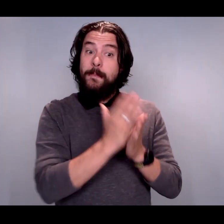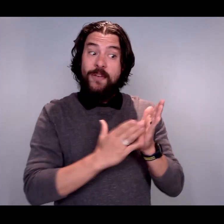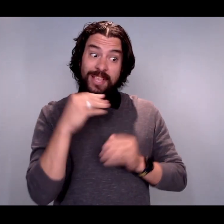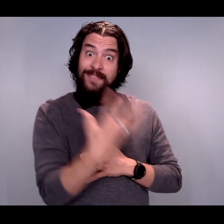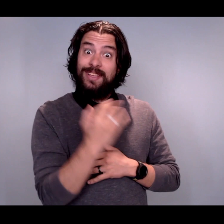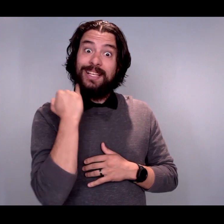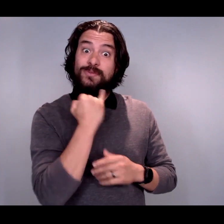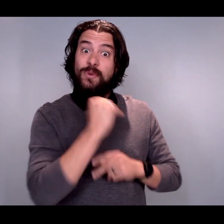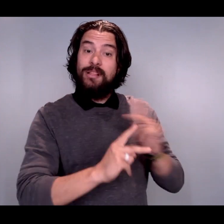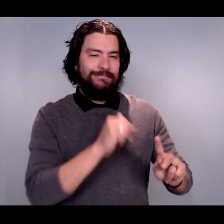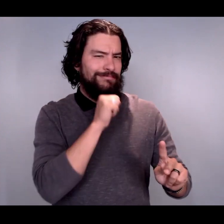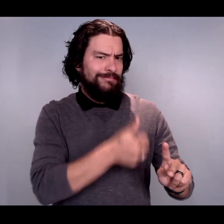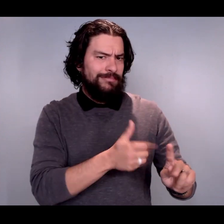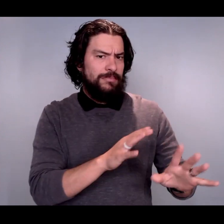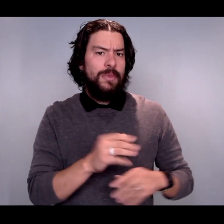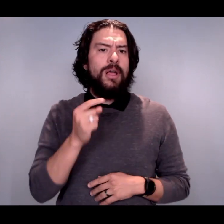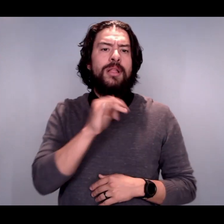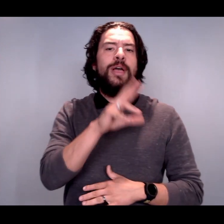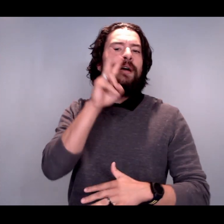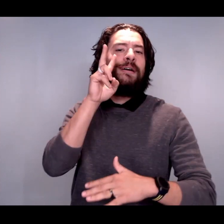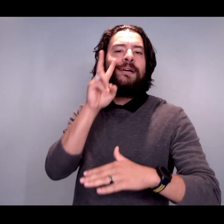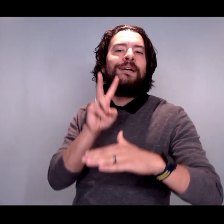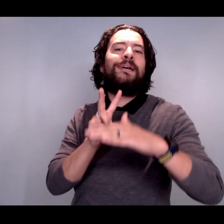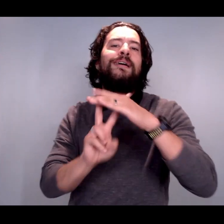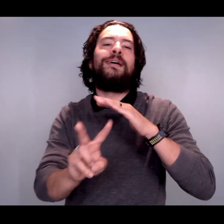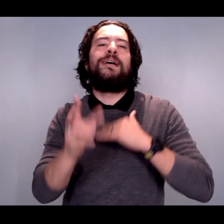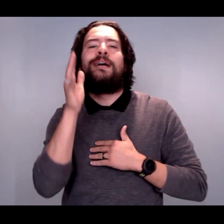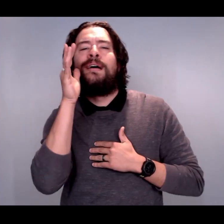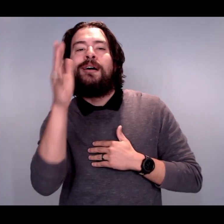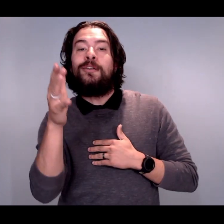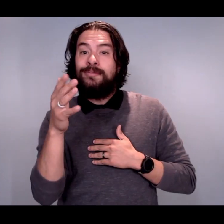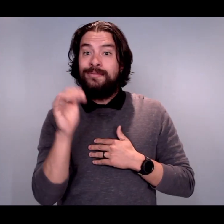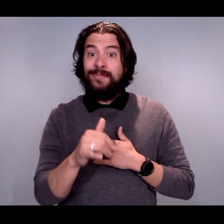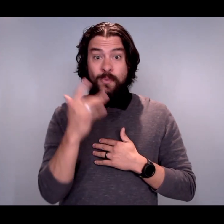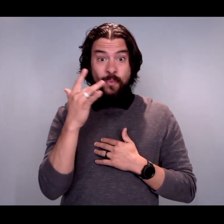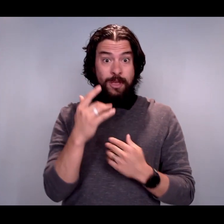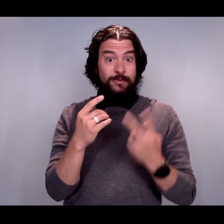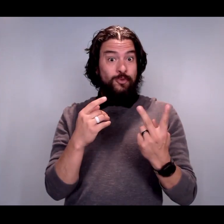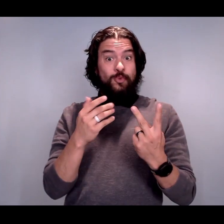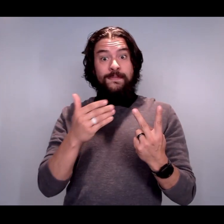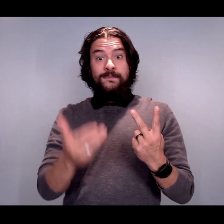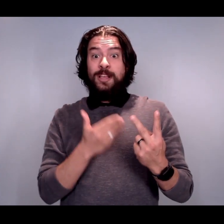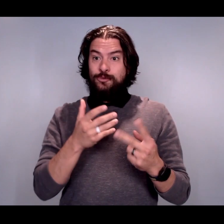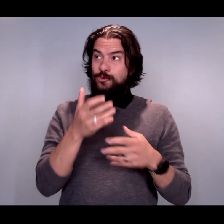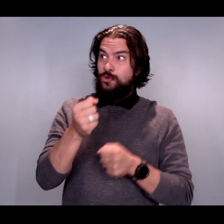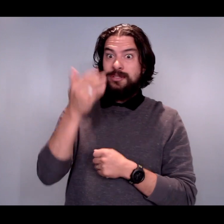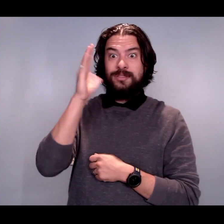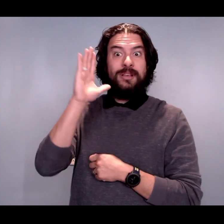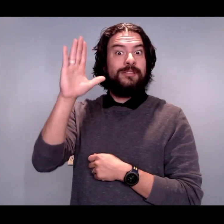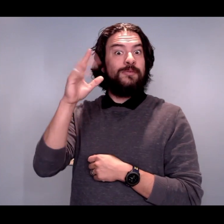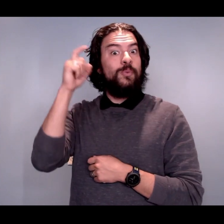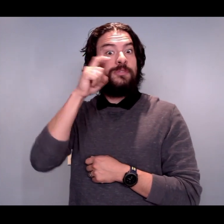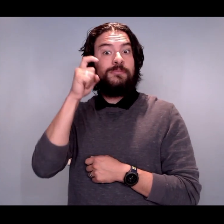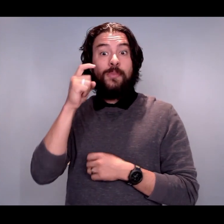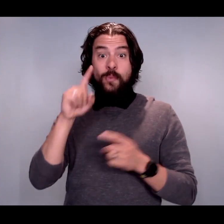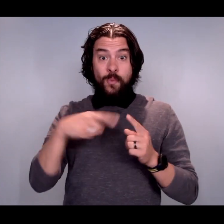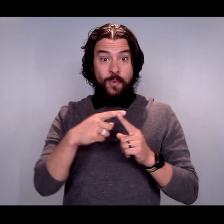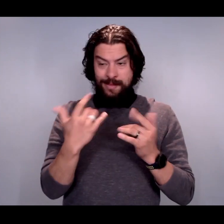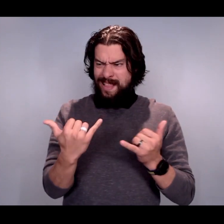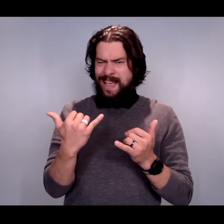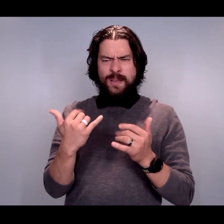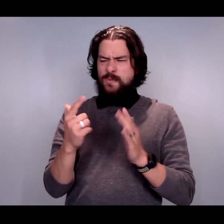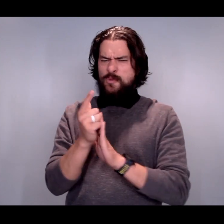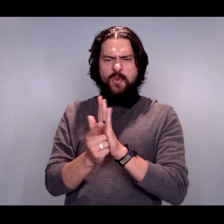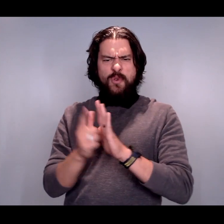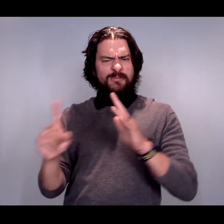not part of the laws given to Israel, it does foreshadow them because those too are invitations to trust God's wisdom. So when